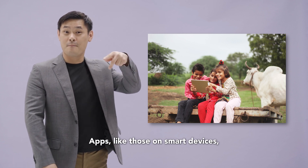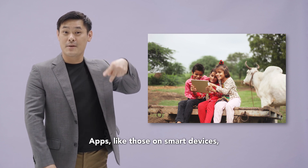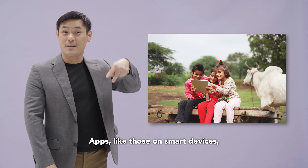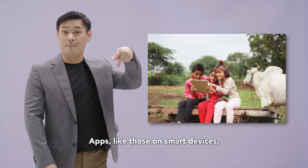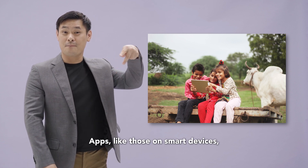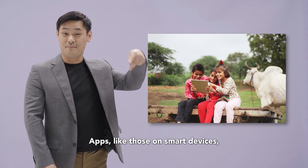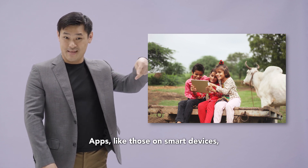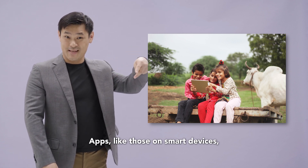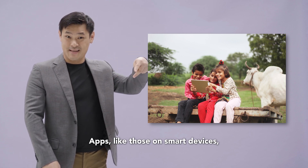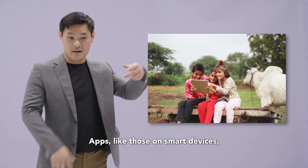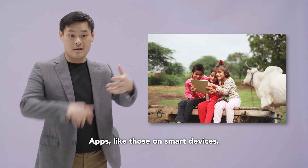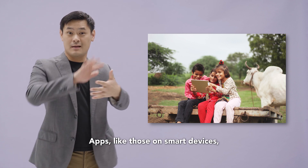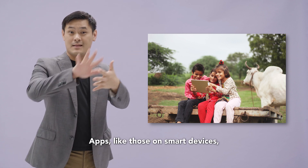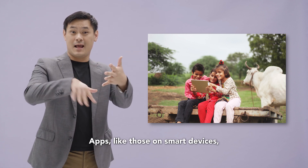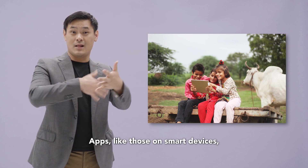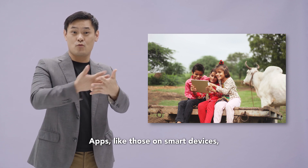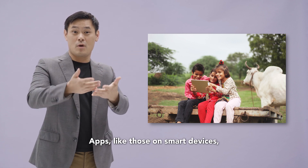Apps, like those on smart devices,